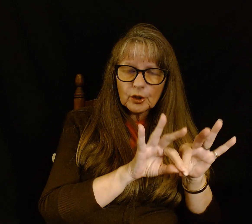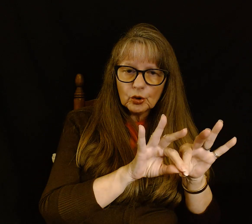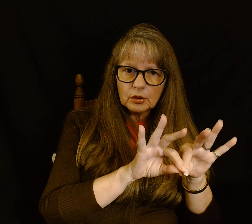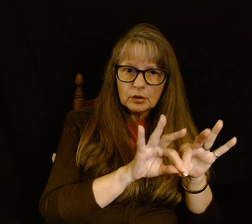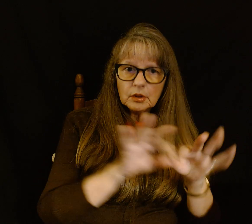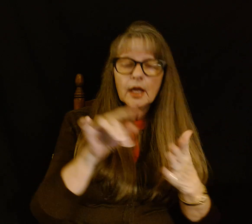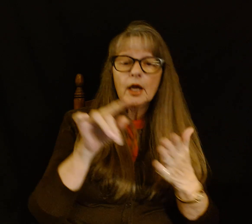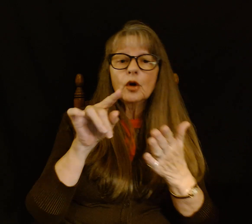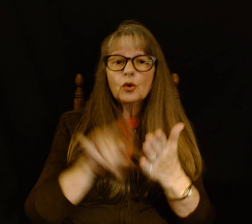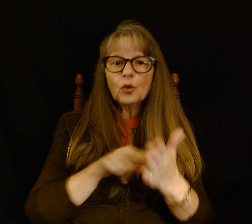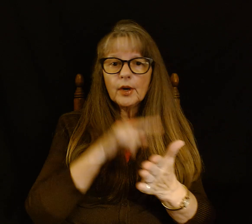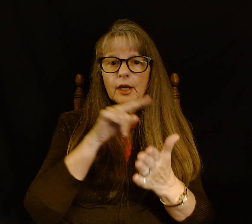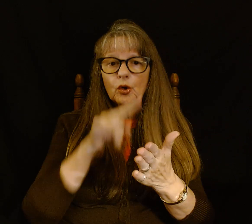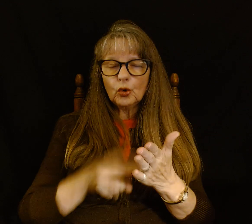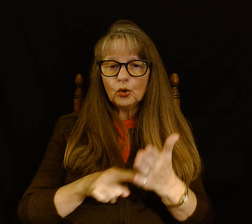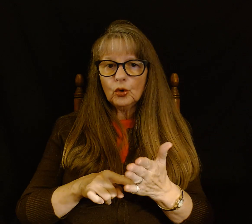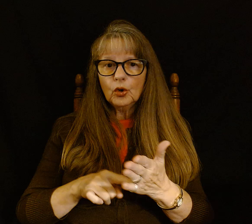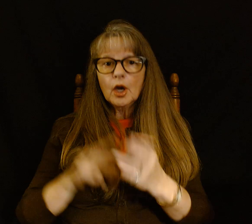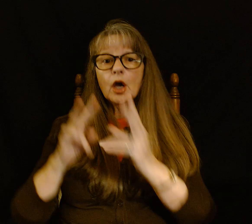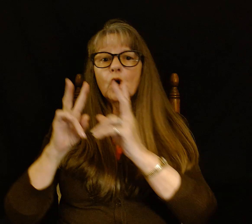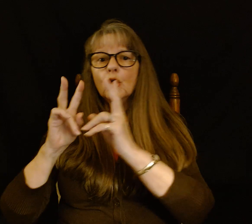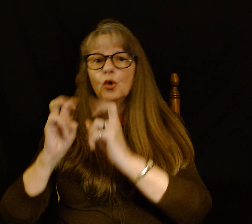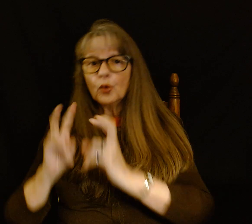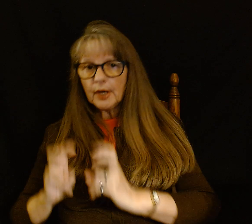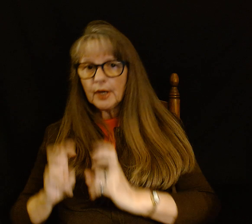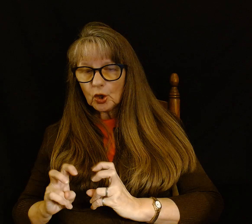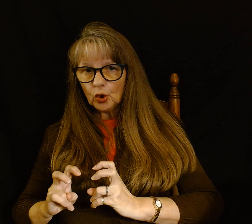critical, critical, critical,